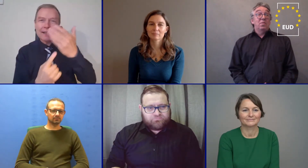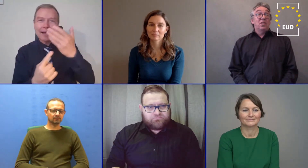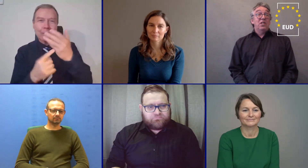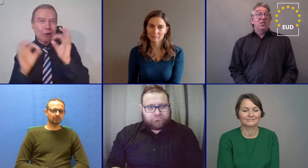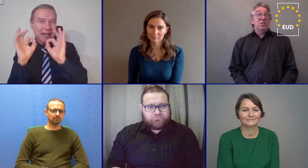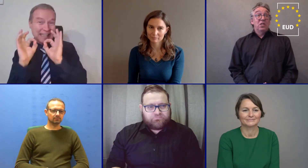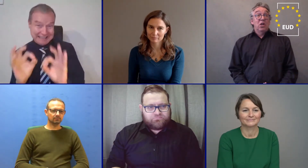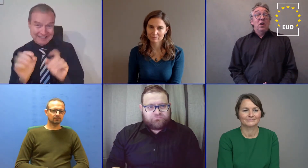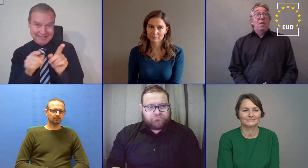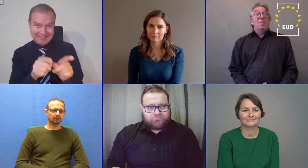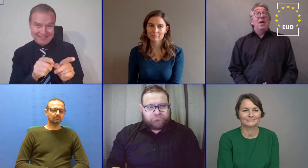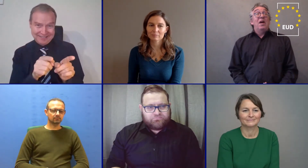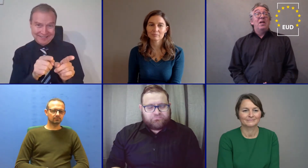interpretation? And